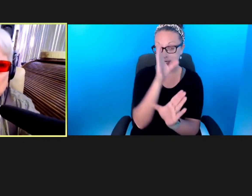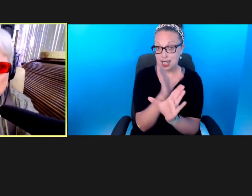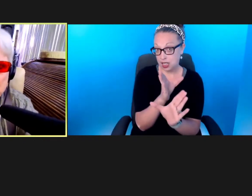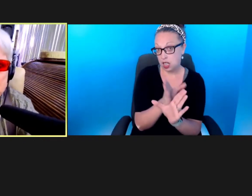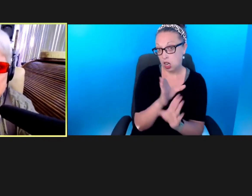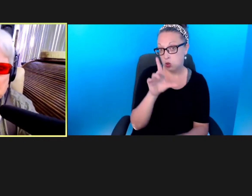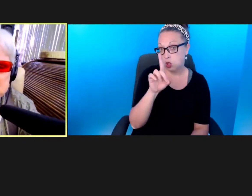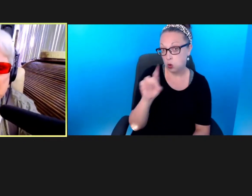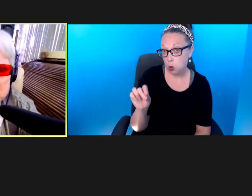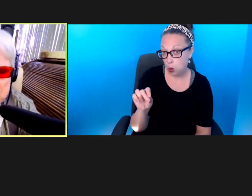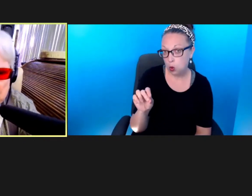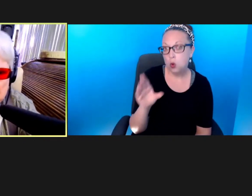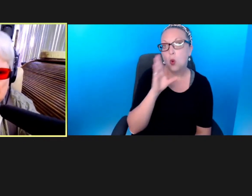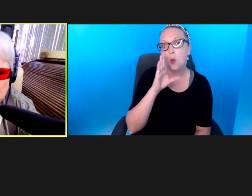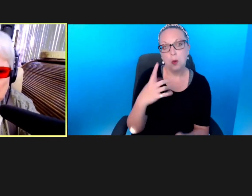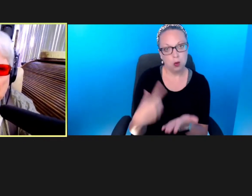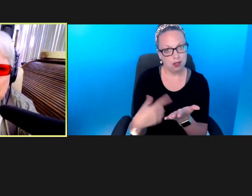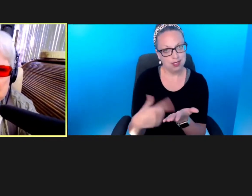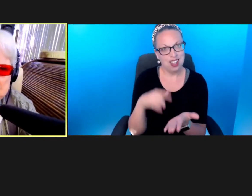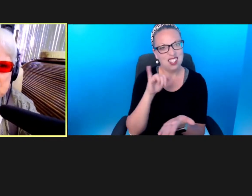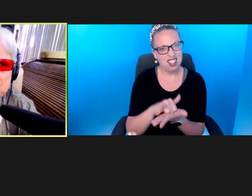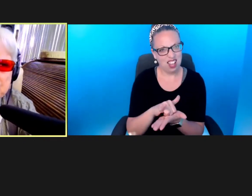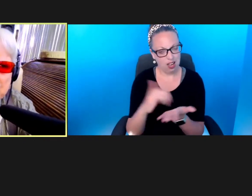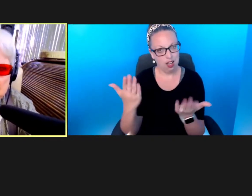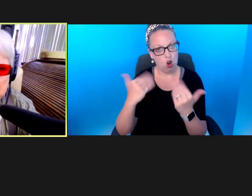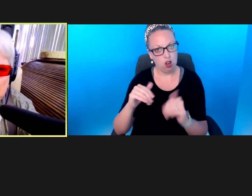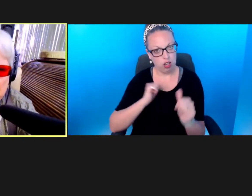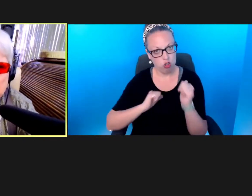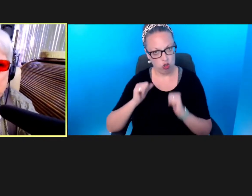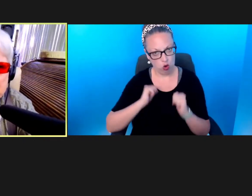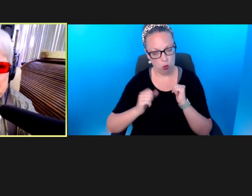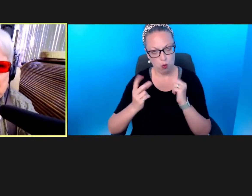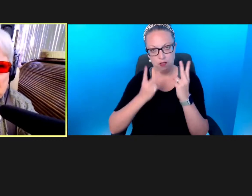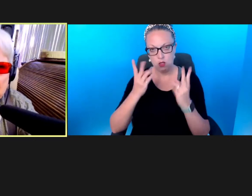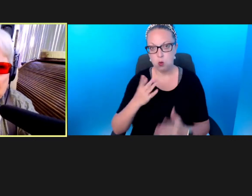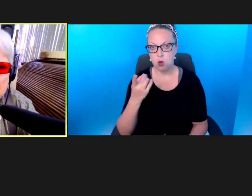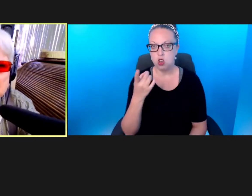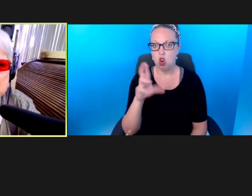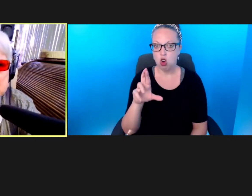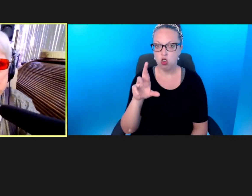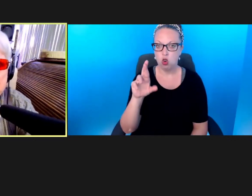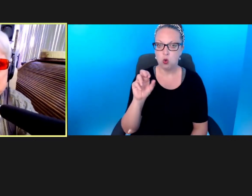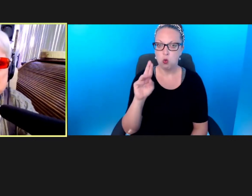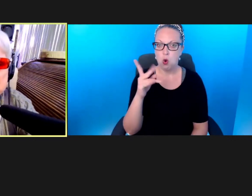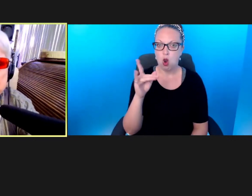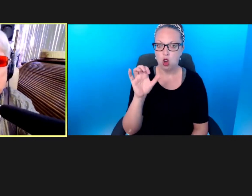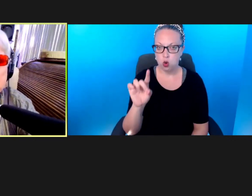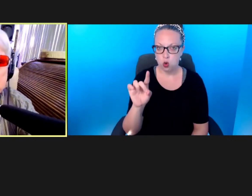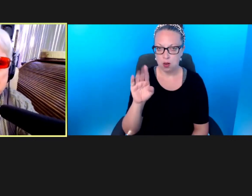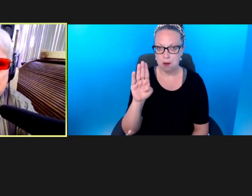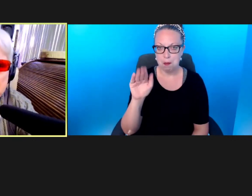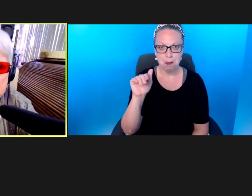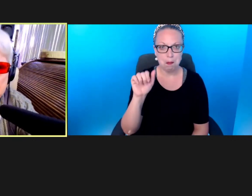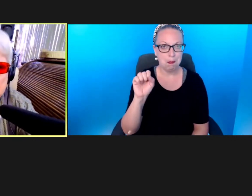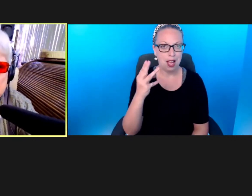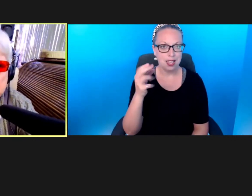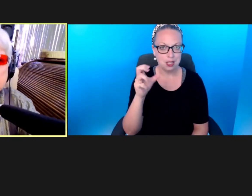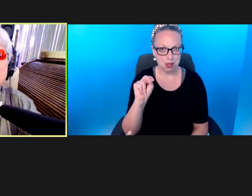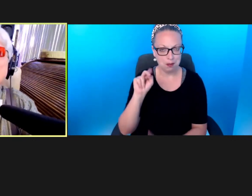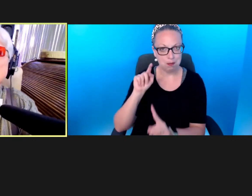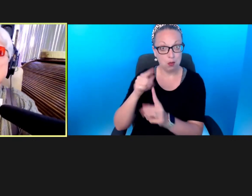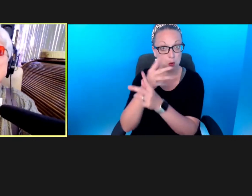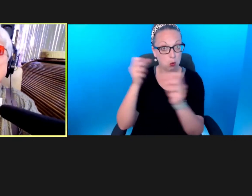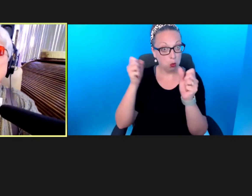disorders will be discussed next week when our guest is going to be Dr. Ronald Bassman, who is president of Mind Freedom.